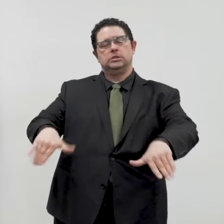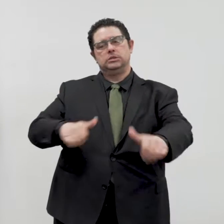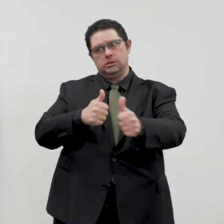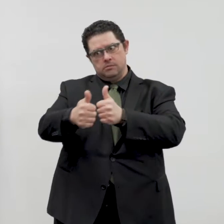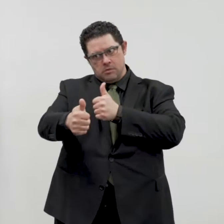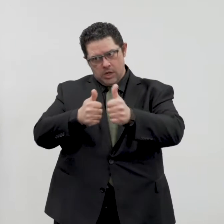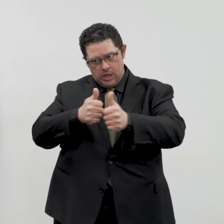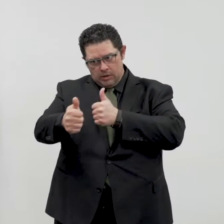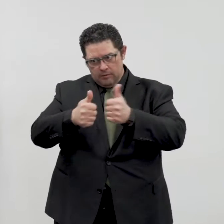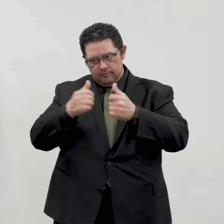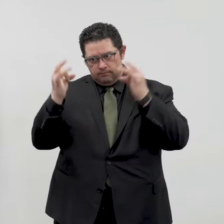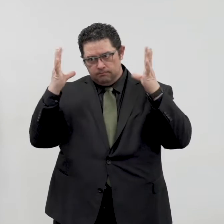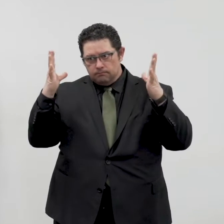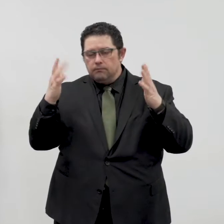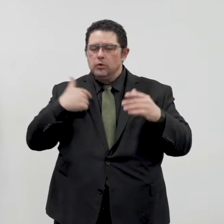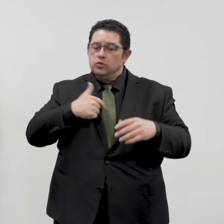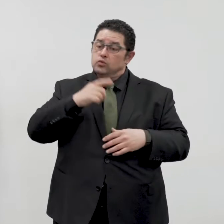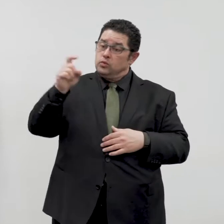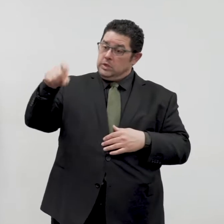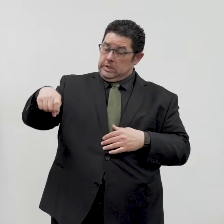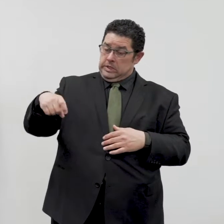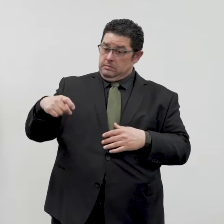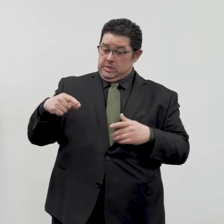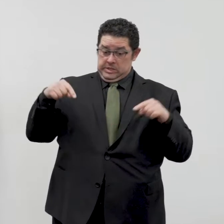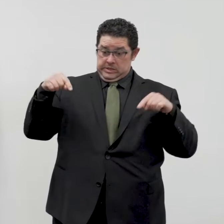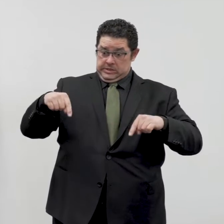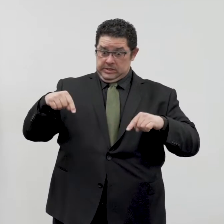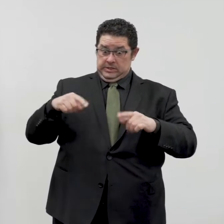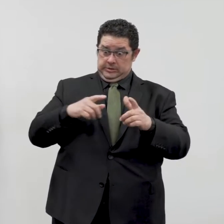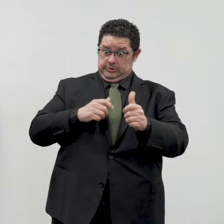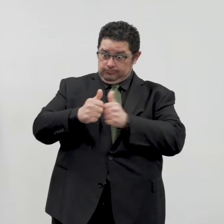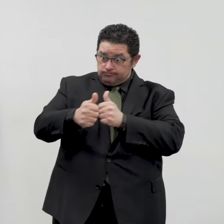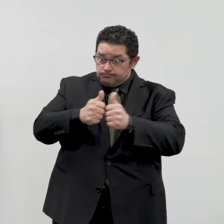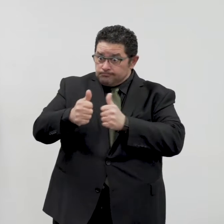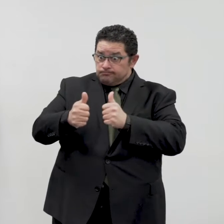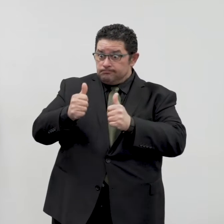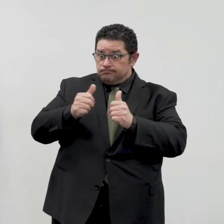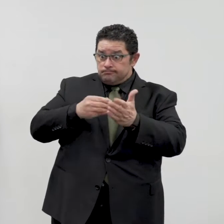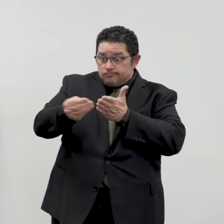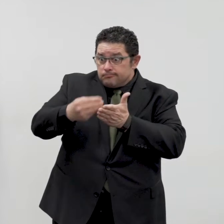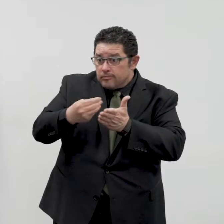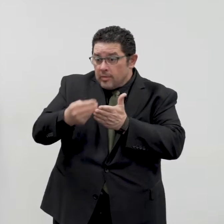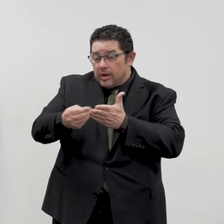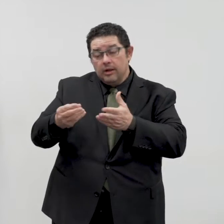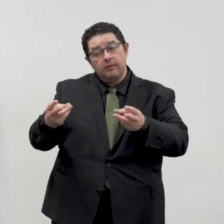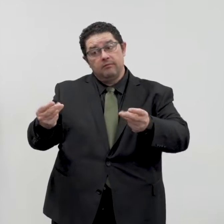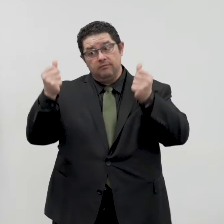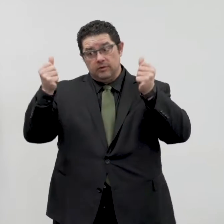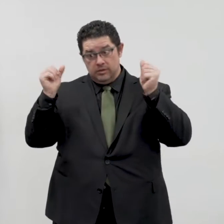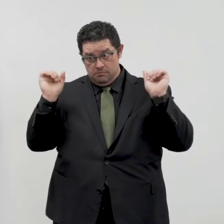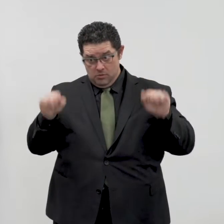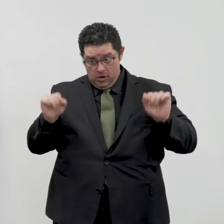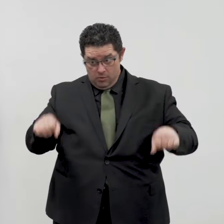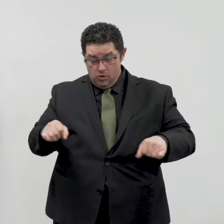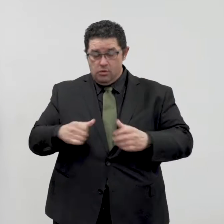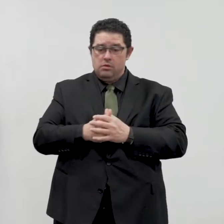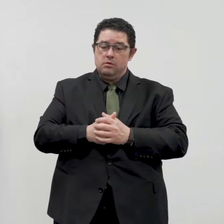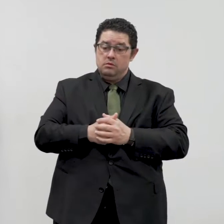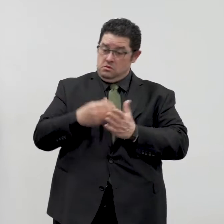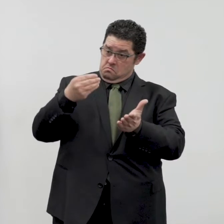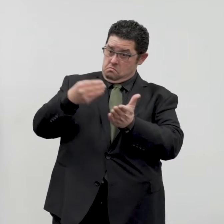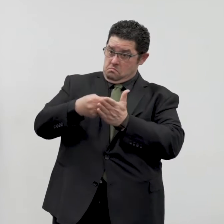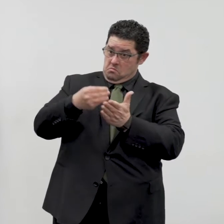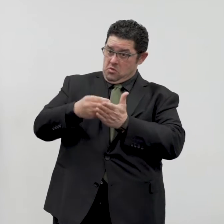need to be in this environment as fast and as quickly as possible. These funds will also use to